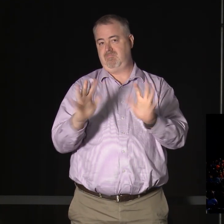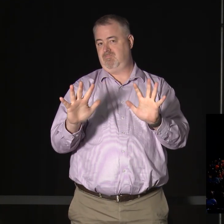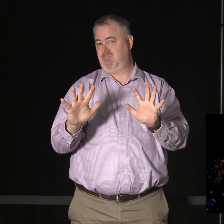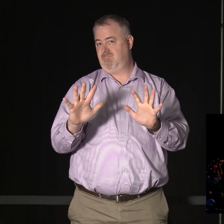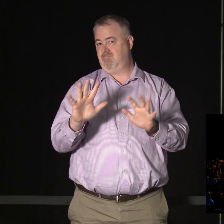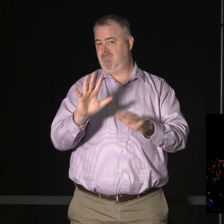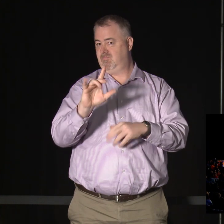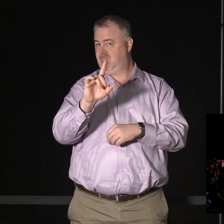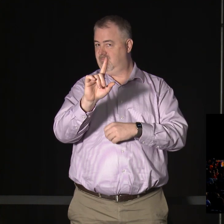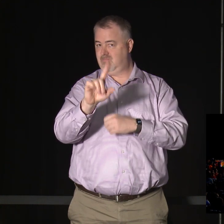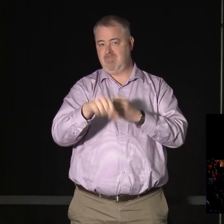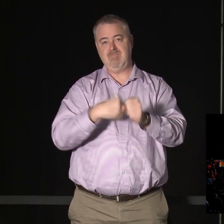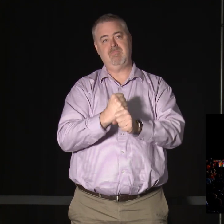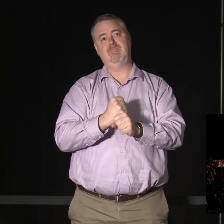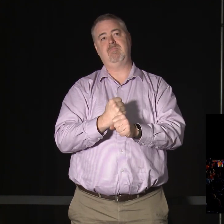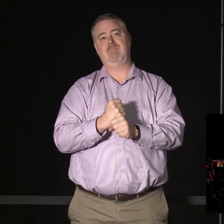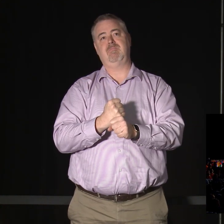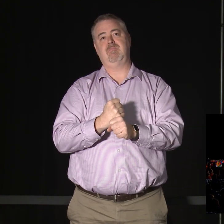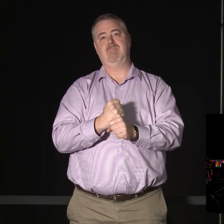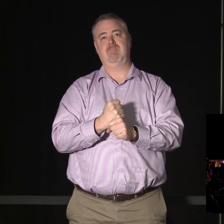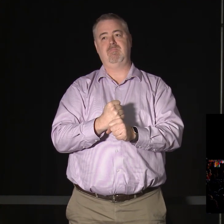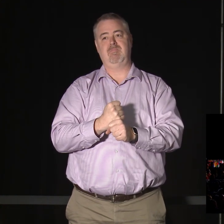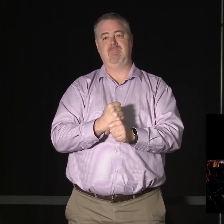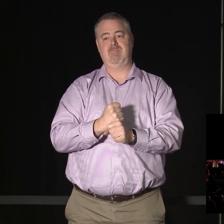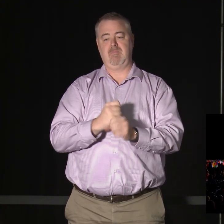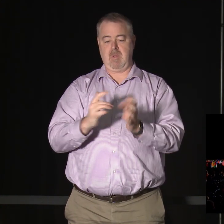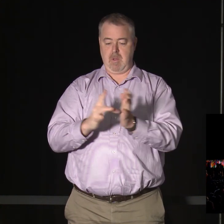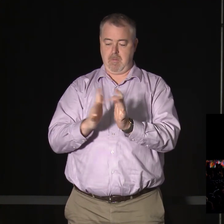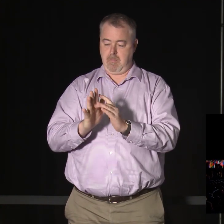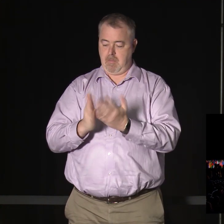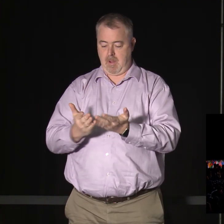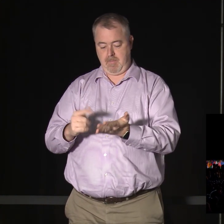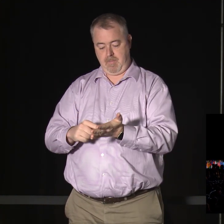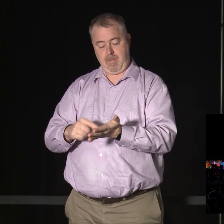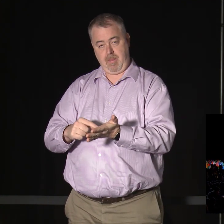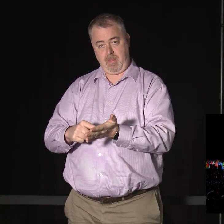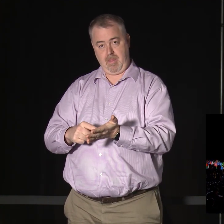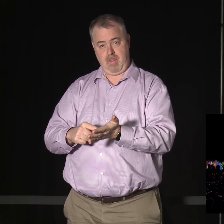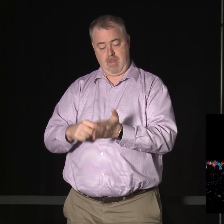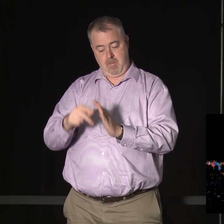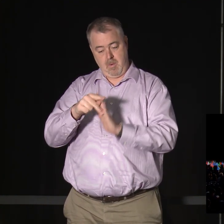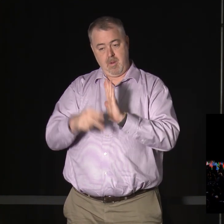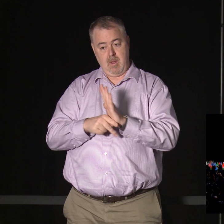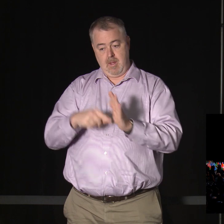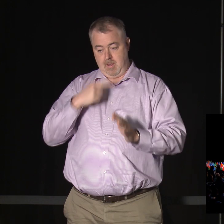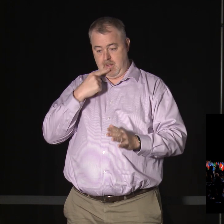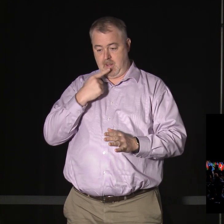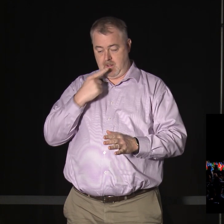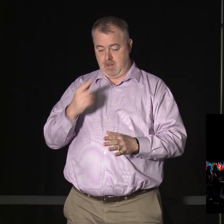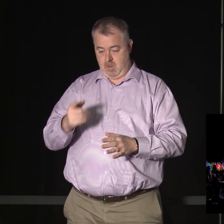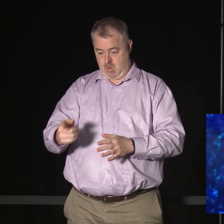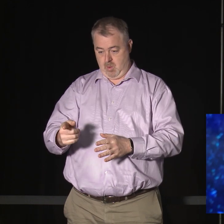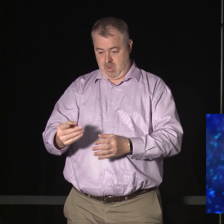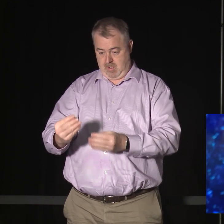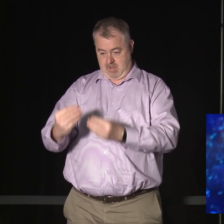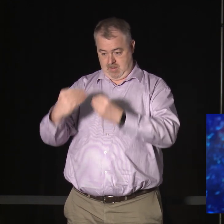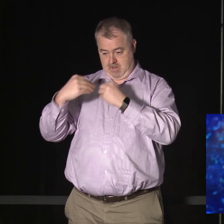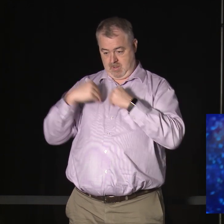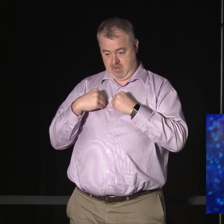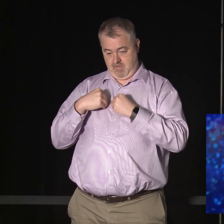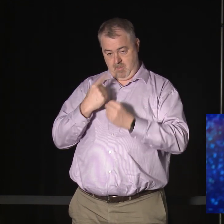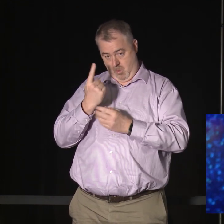1 year. In the Bible, there's a principle that where God asks for a part that symbolizes the